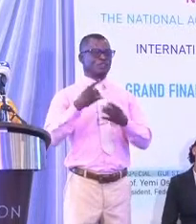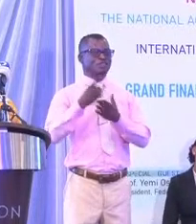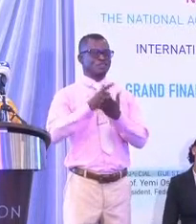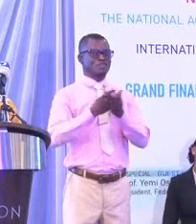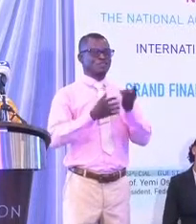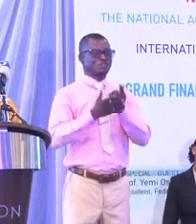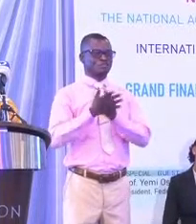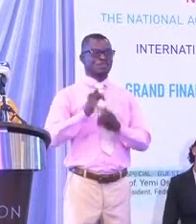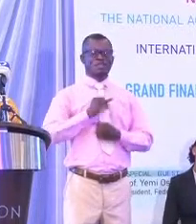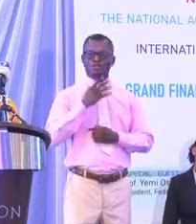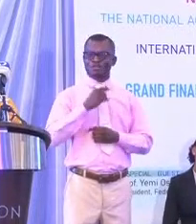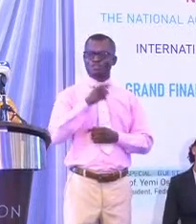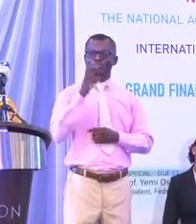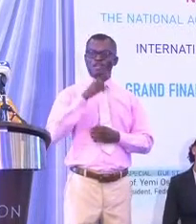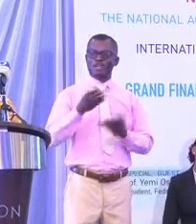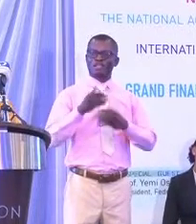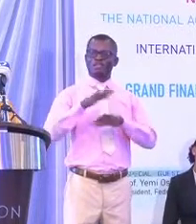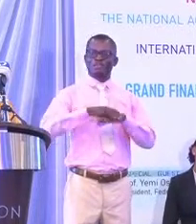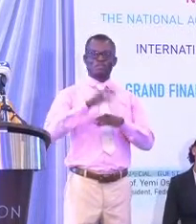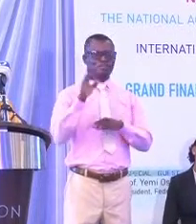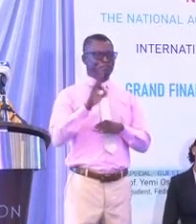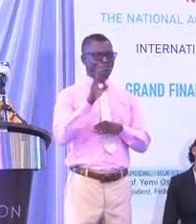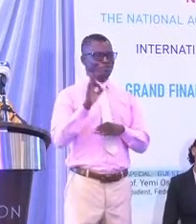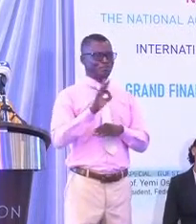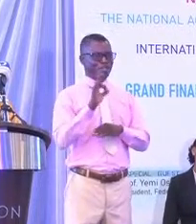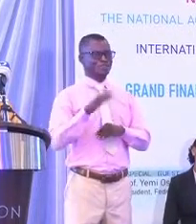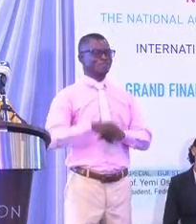here on Friday. It was looking like a